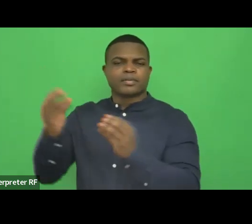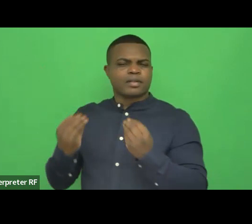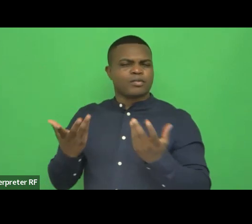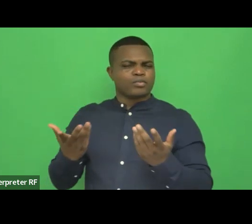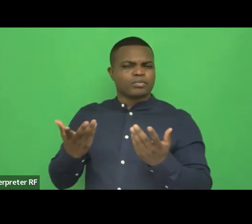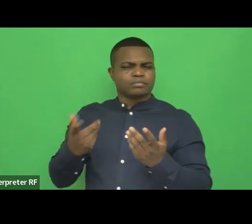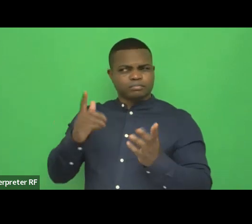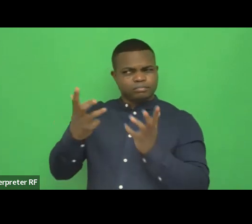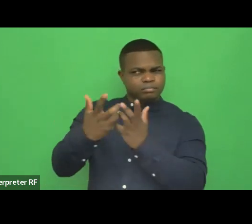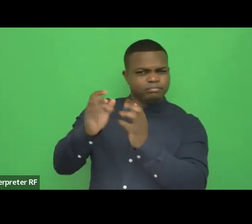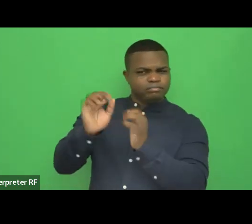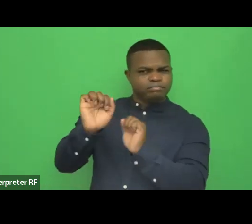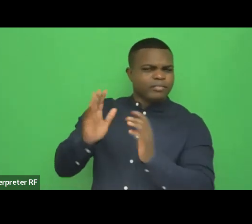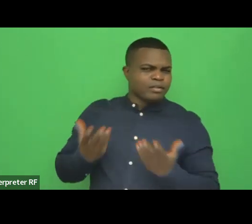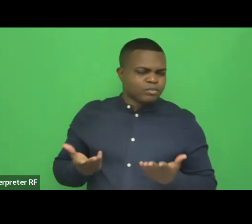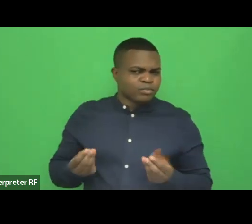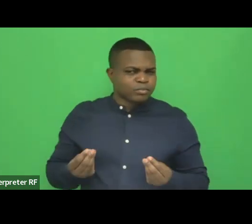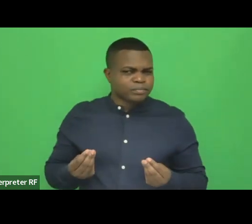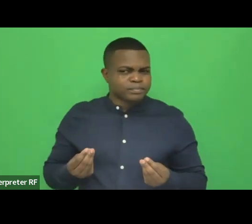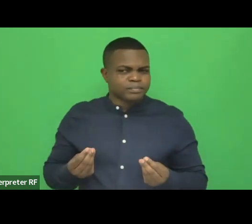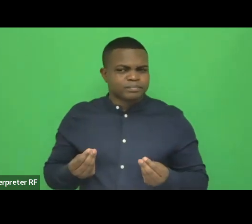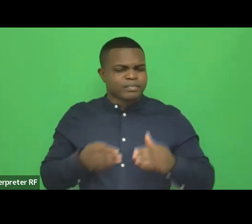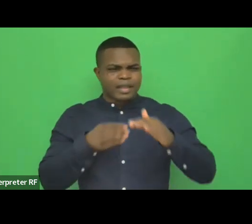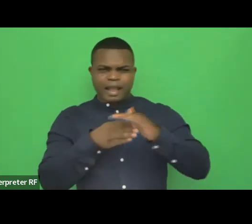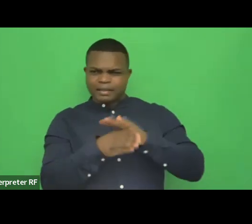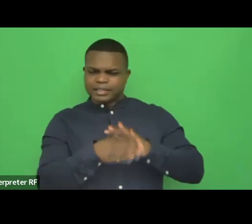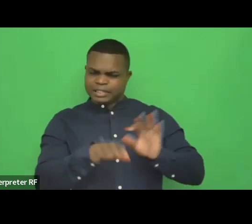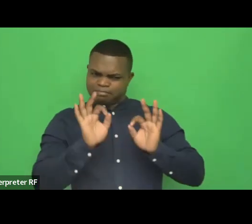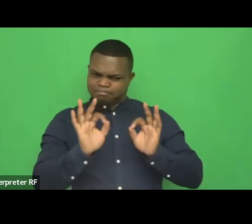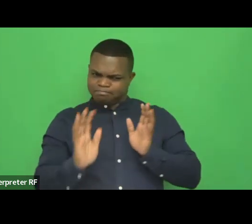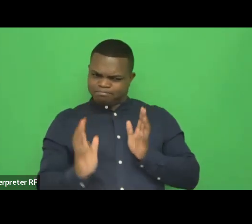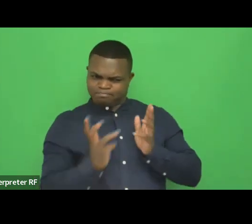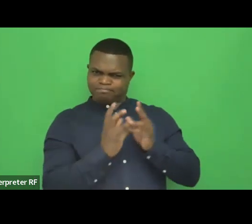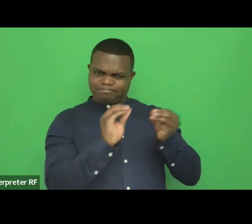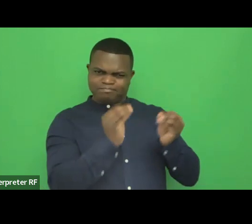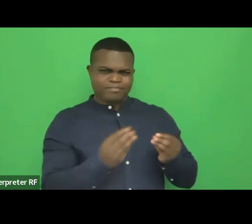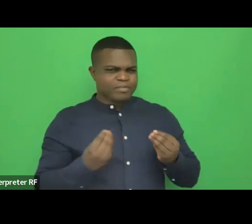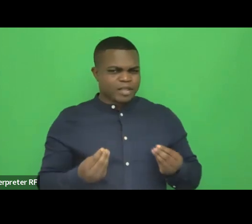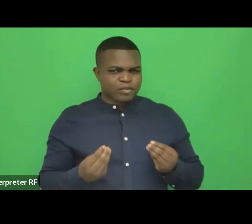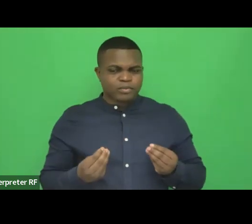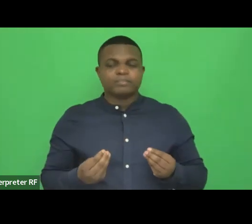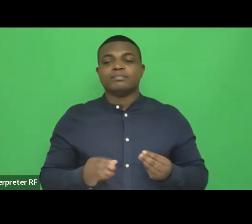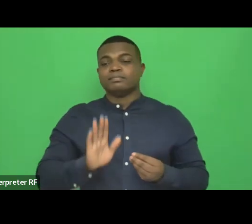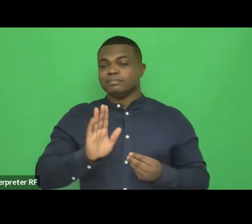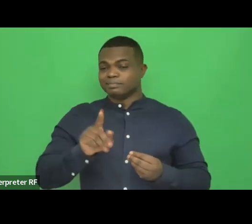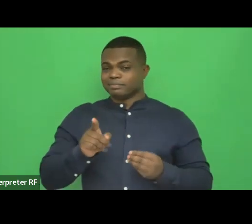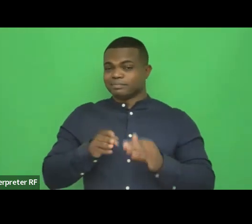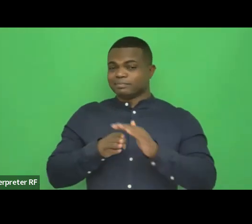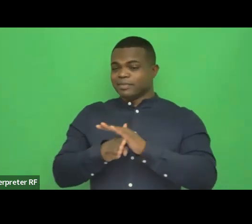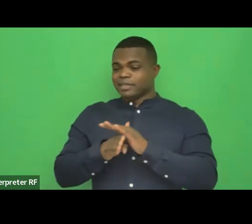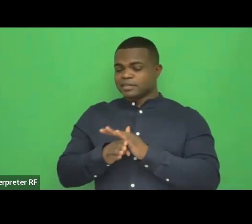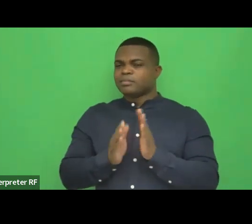have books where someone hasn't paid attention to the accessibility. Maybe there are images that are not described in there, and so